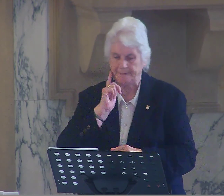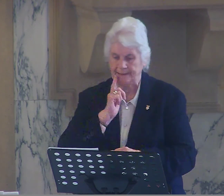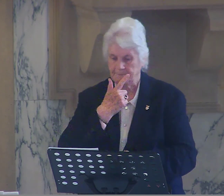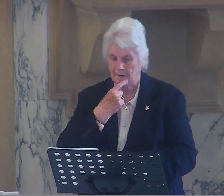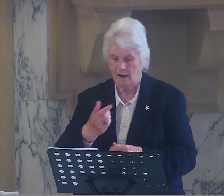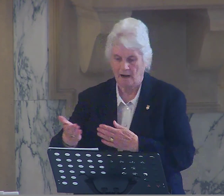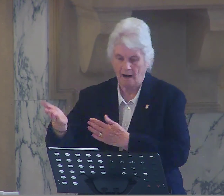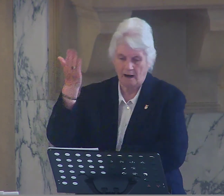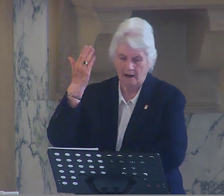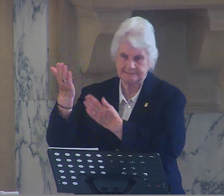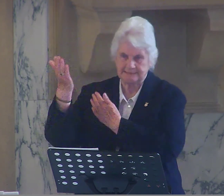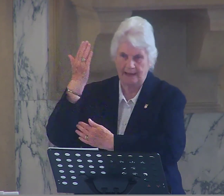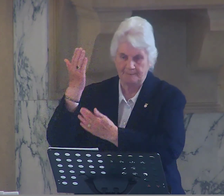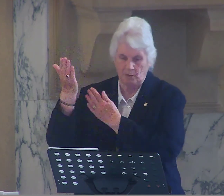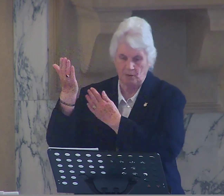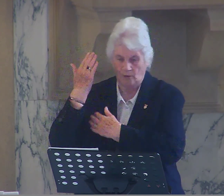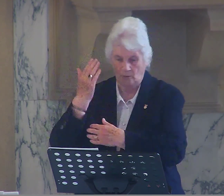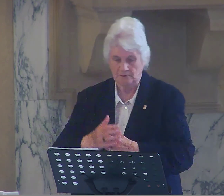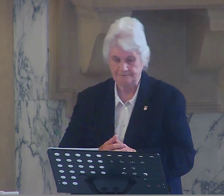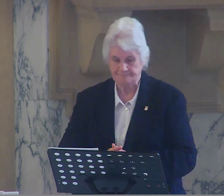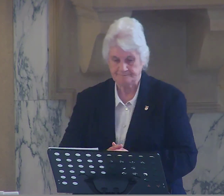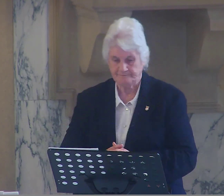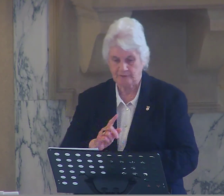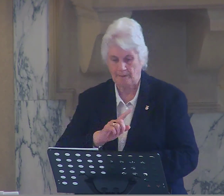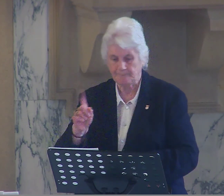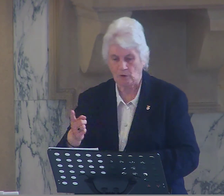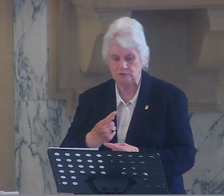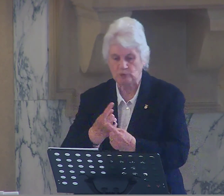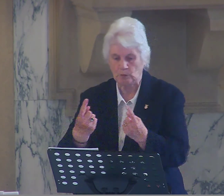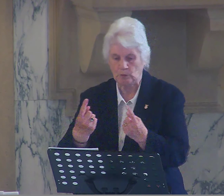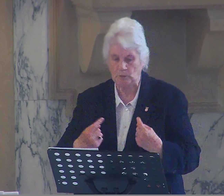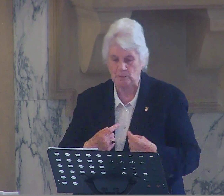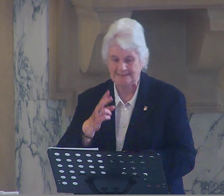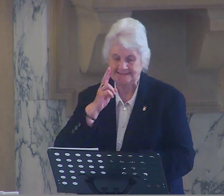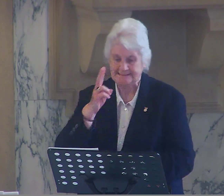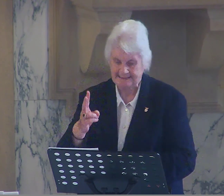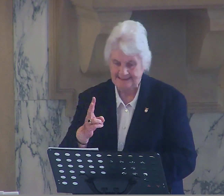of our people long ago.